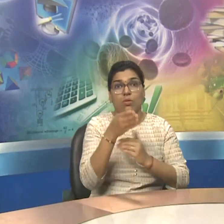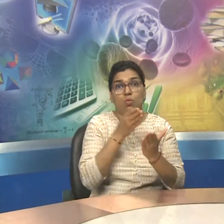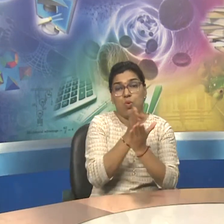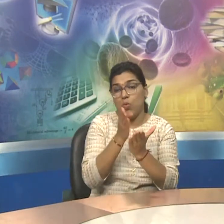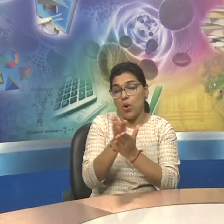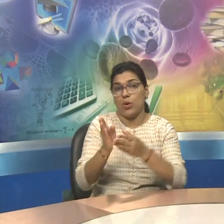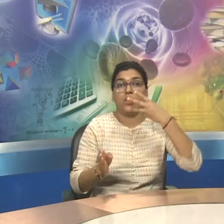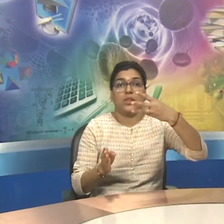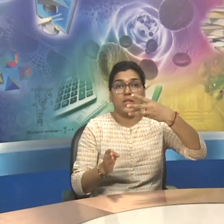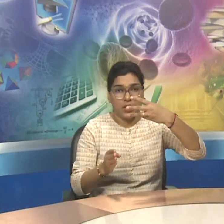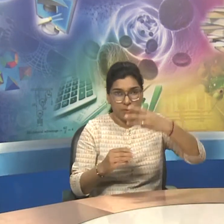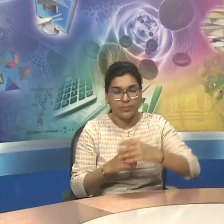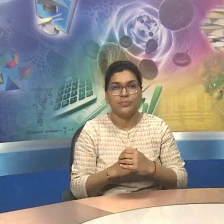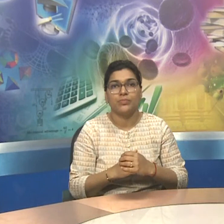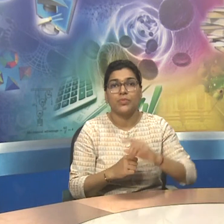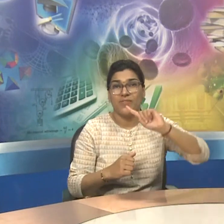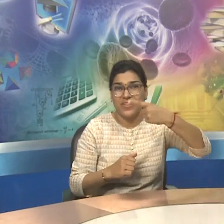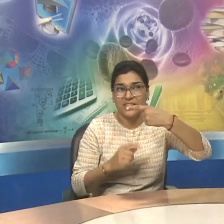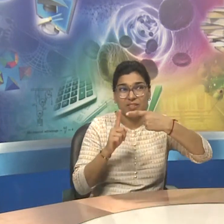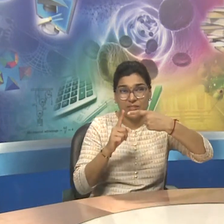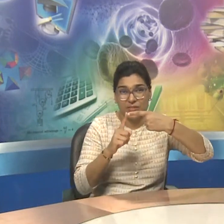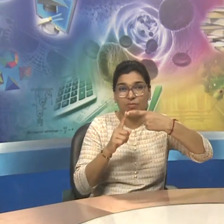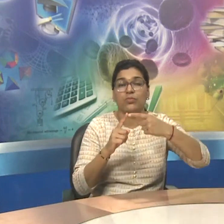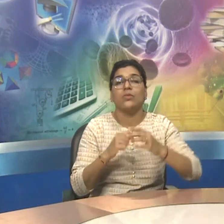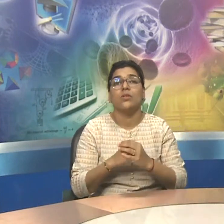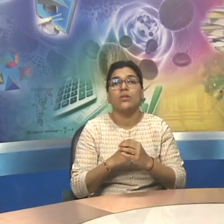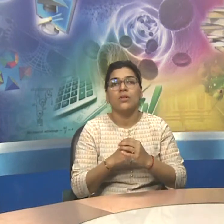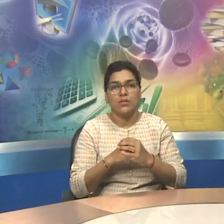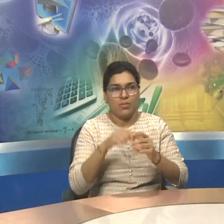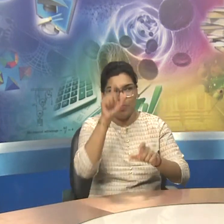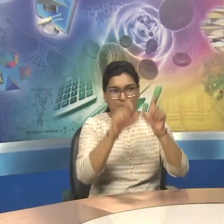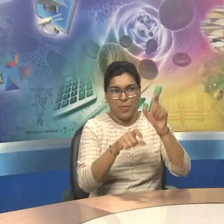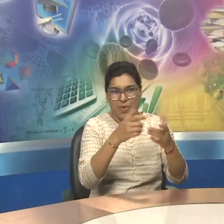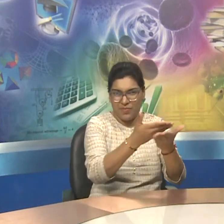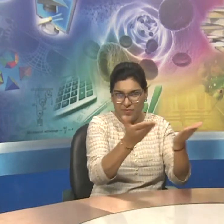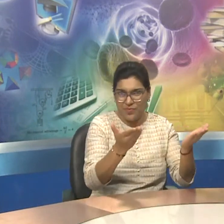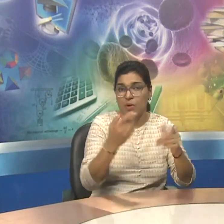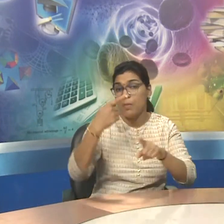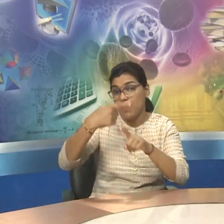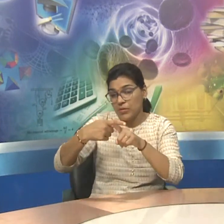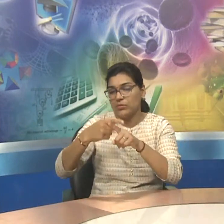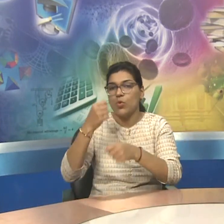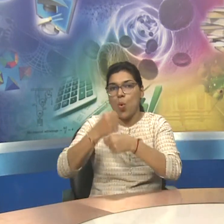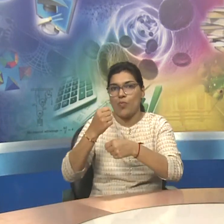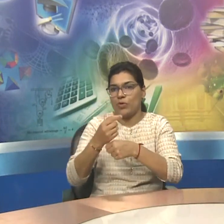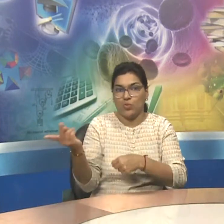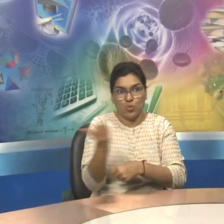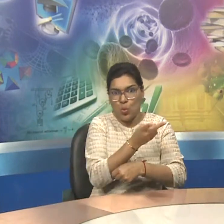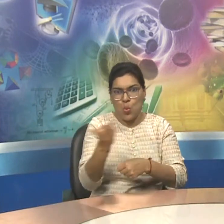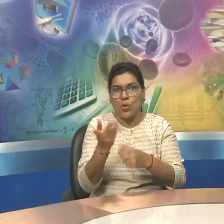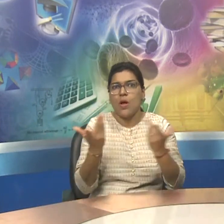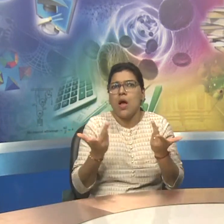Scope of political science. First is citizen and